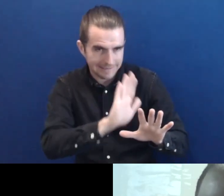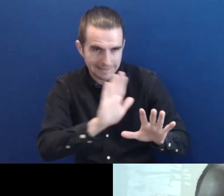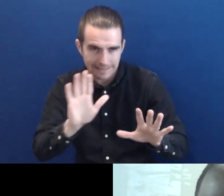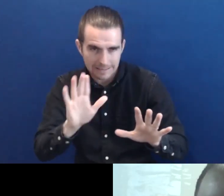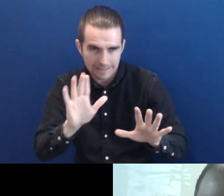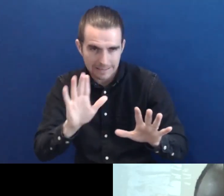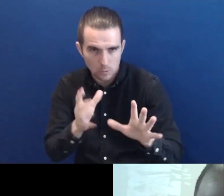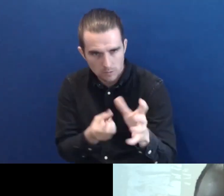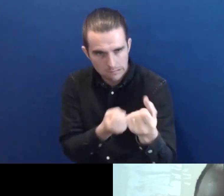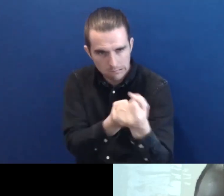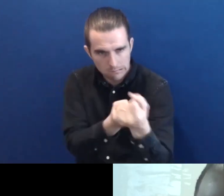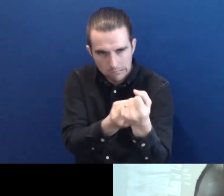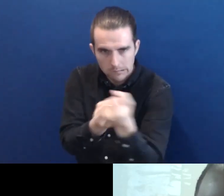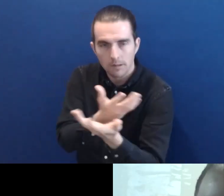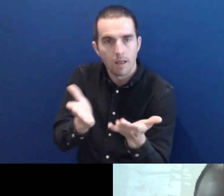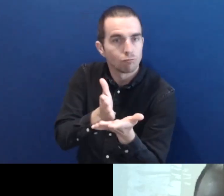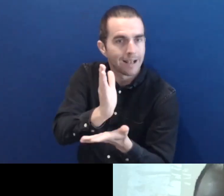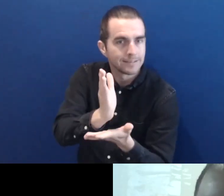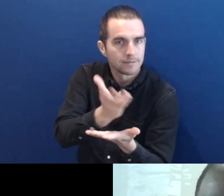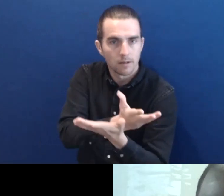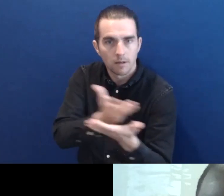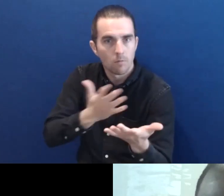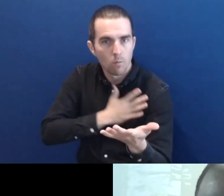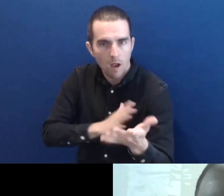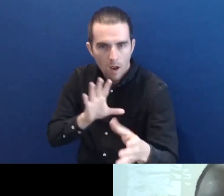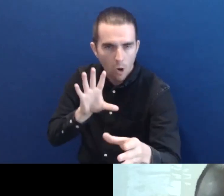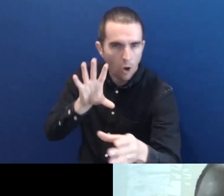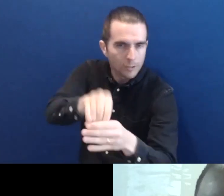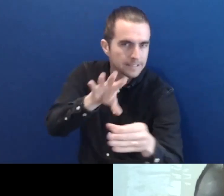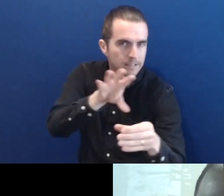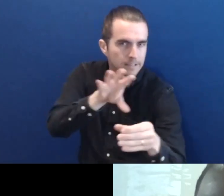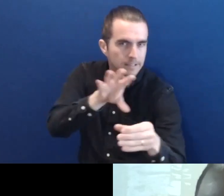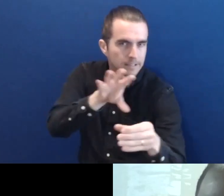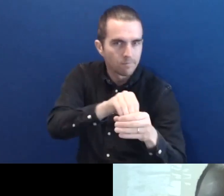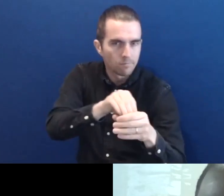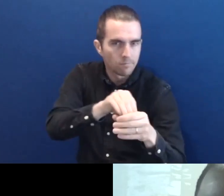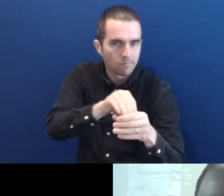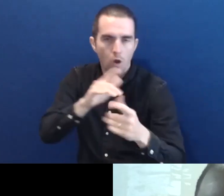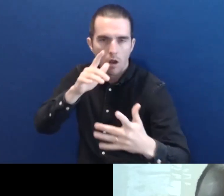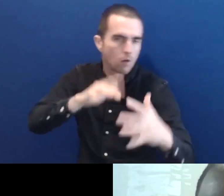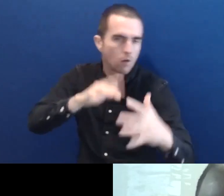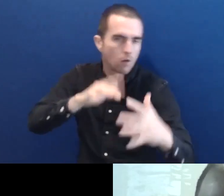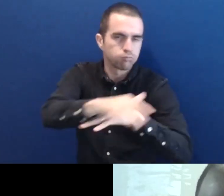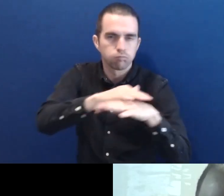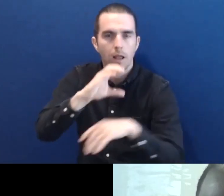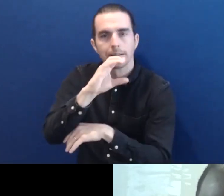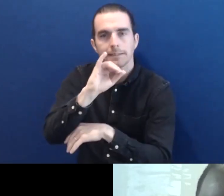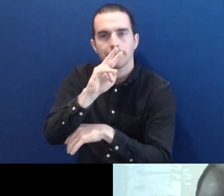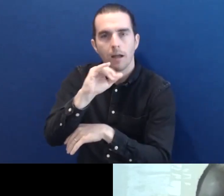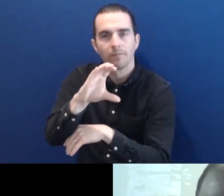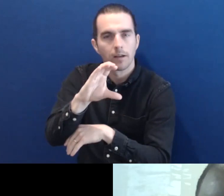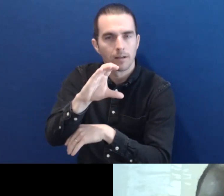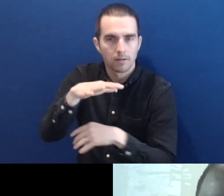full inclusion in a civic space and also in any public arena. And of course, we in South Sudan, we are